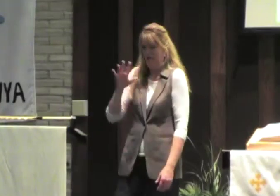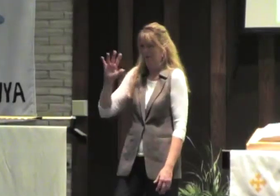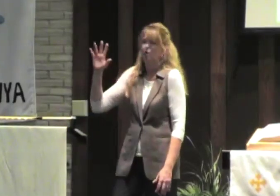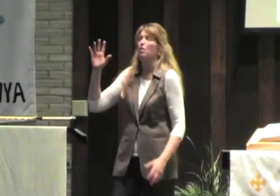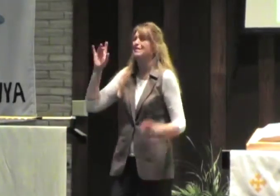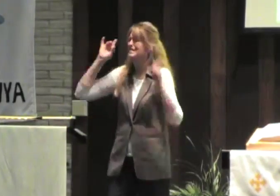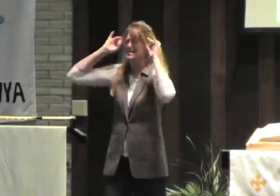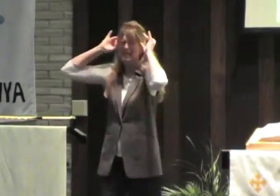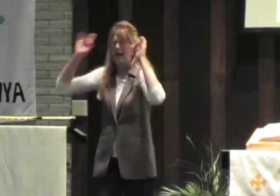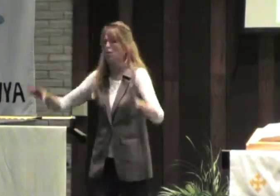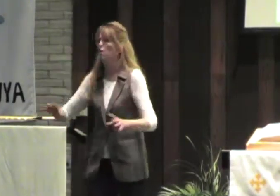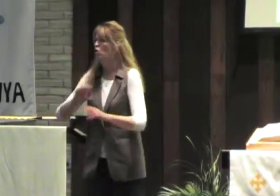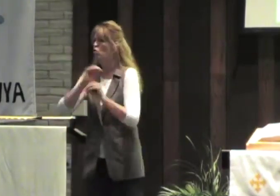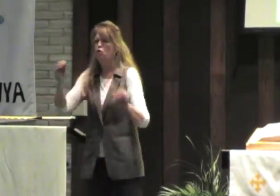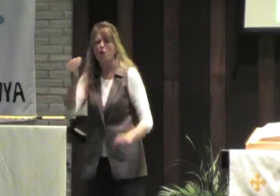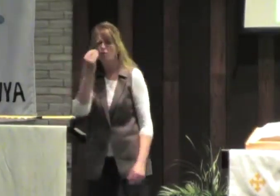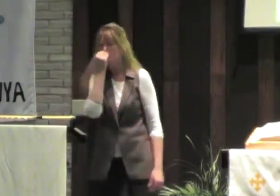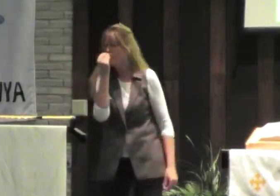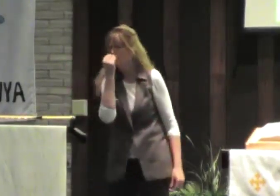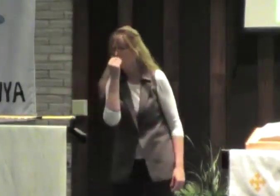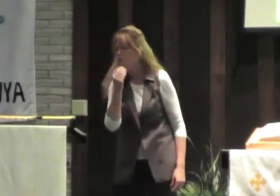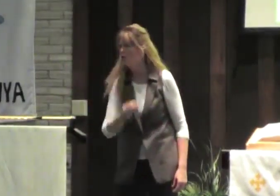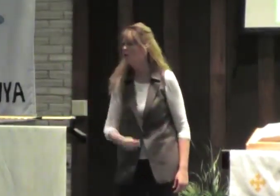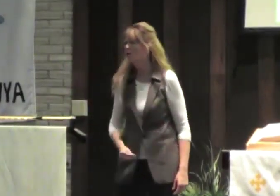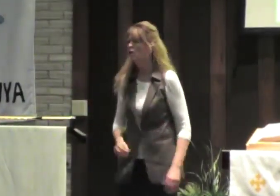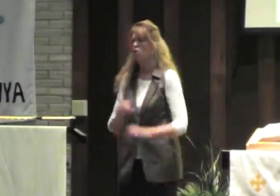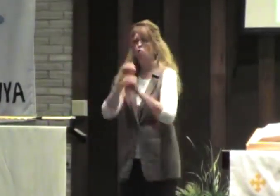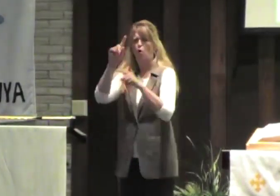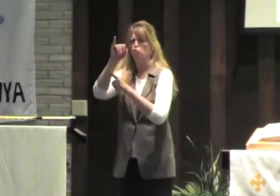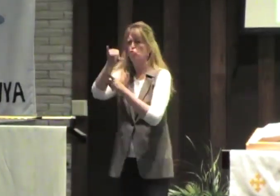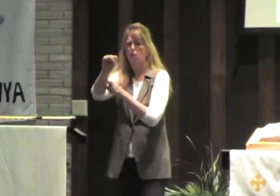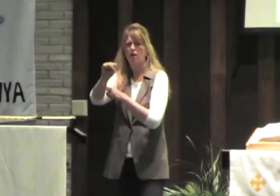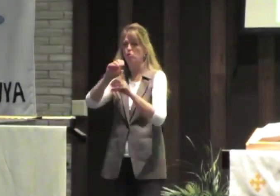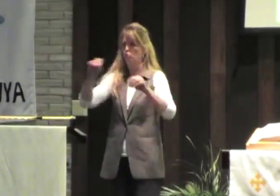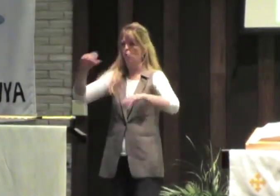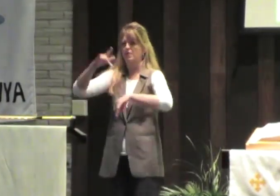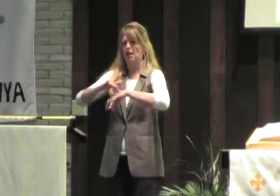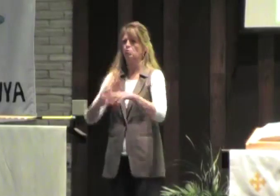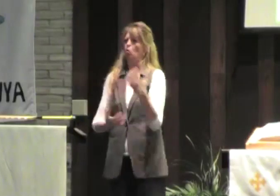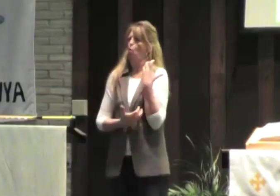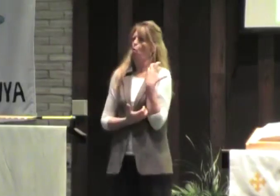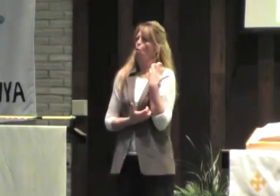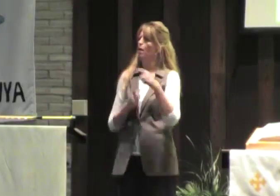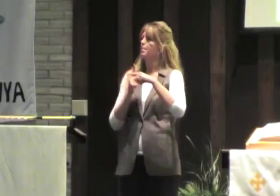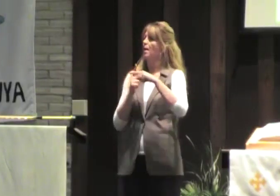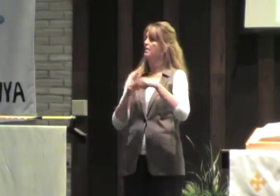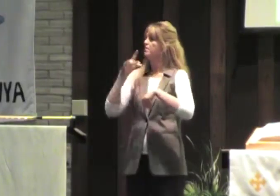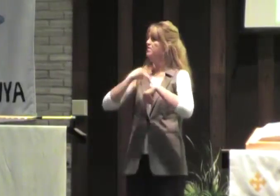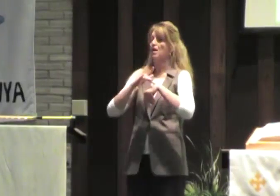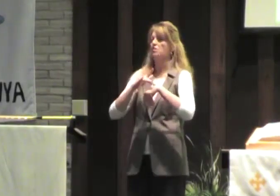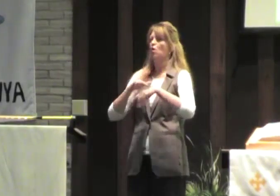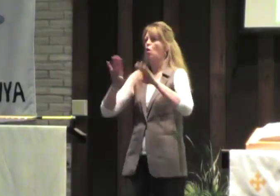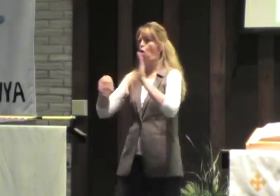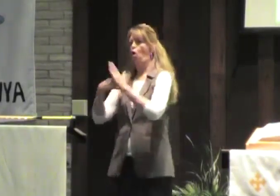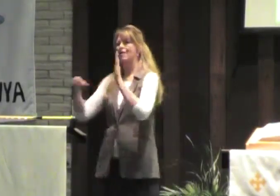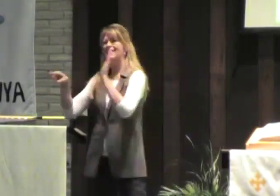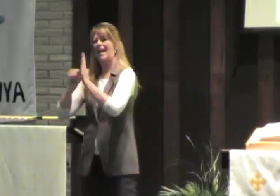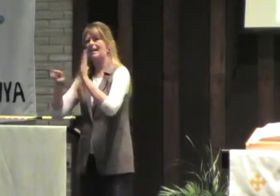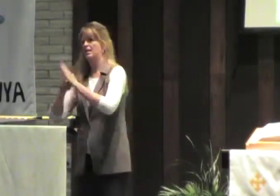Molesting babies like 2 years old, it's awful. They have no food. No toys, there's no touching, no holding, no nothing.